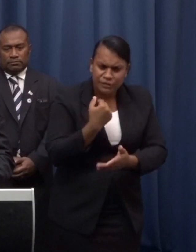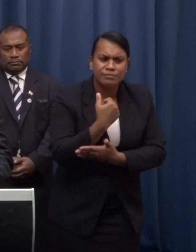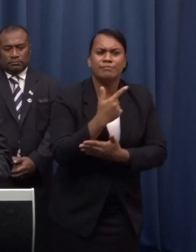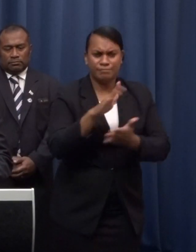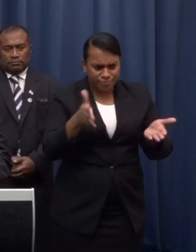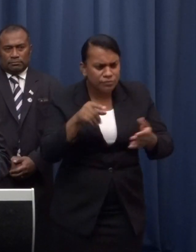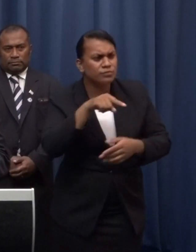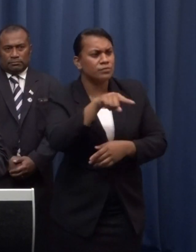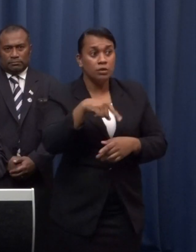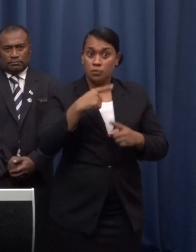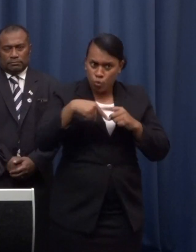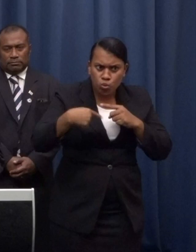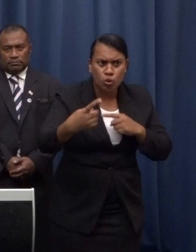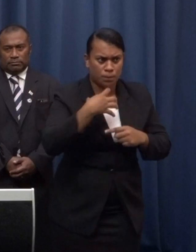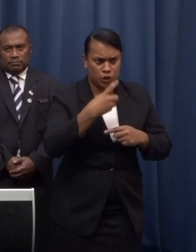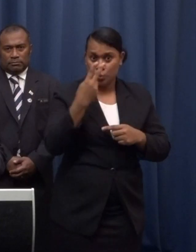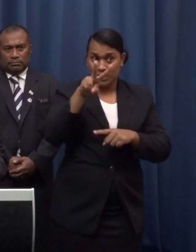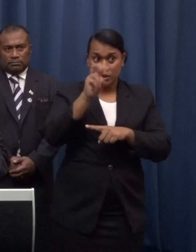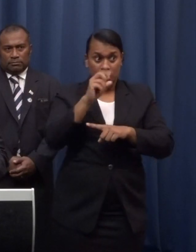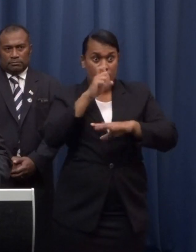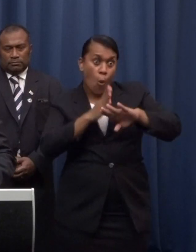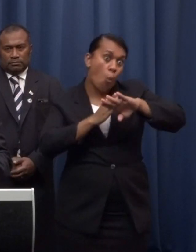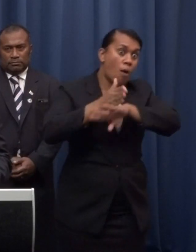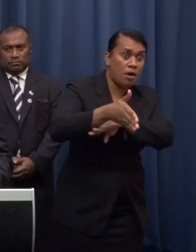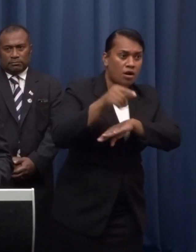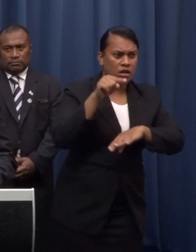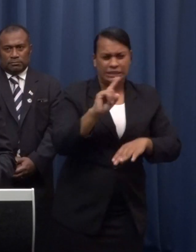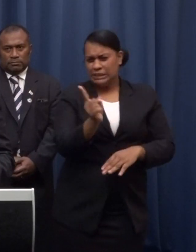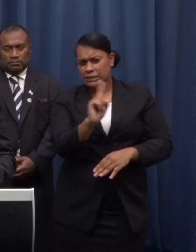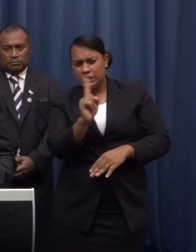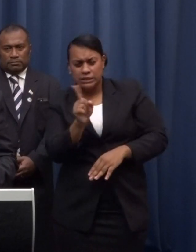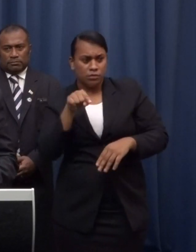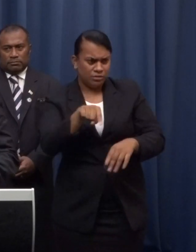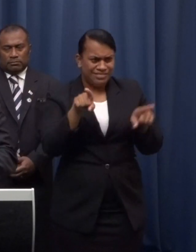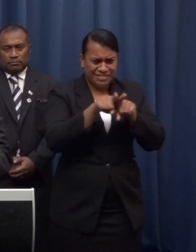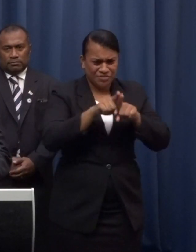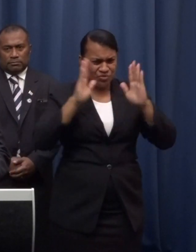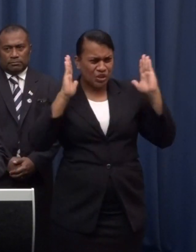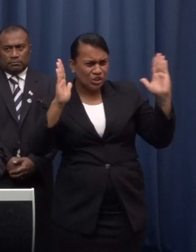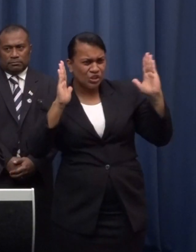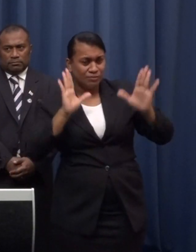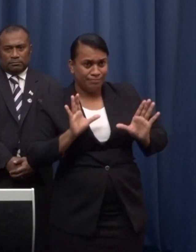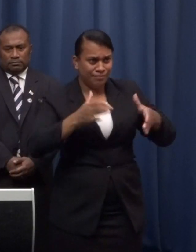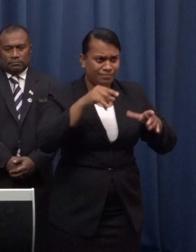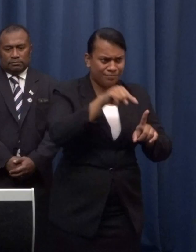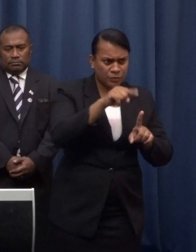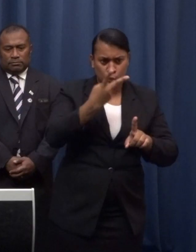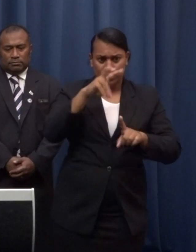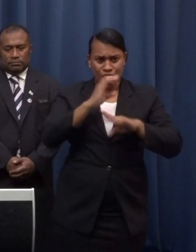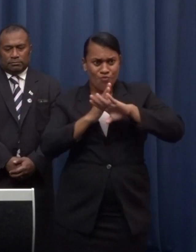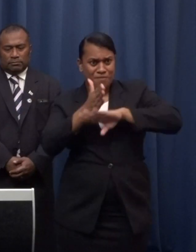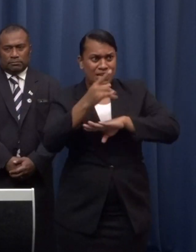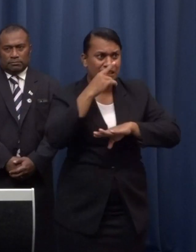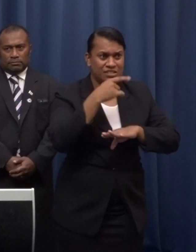is not allowed. Similarly, for example, in a church or a mosque or a temple, more than 20 people is not allowed.